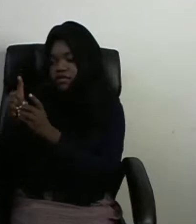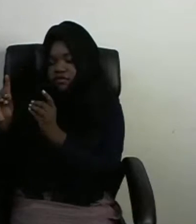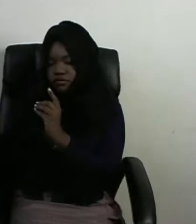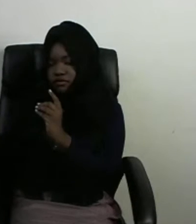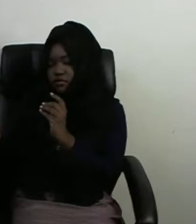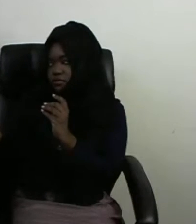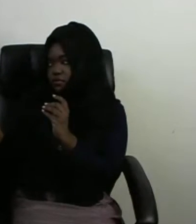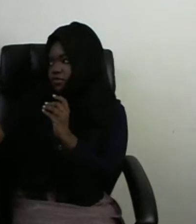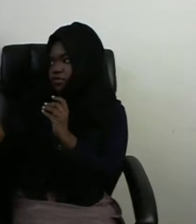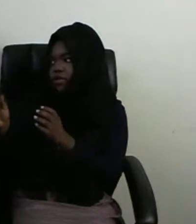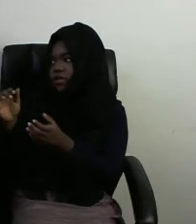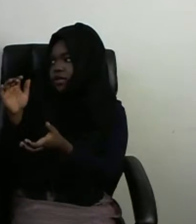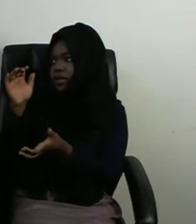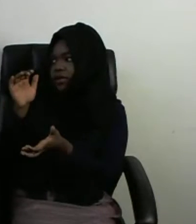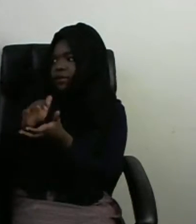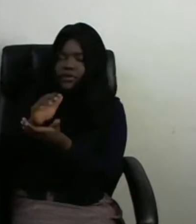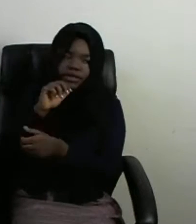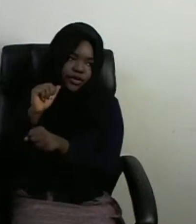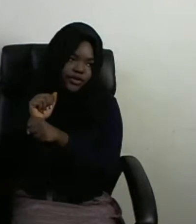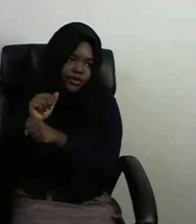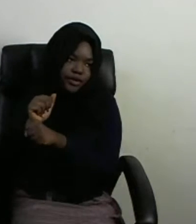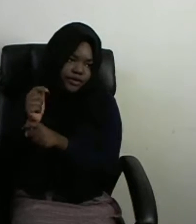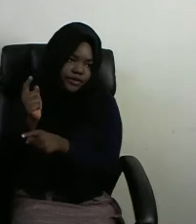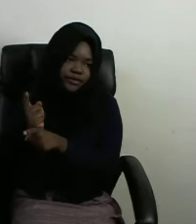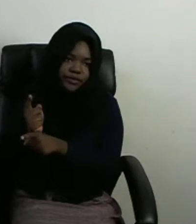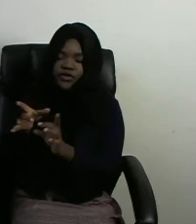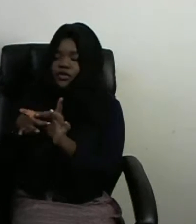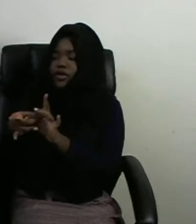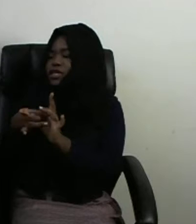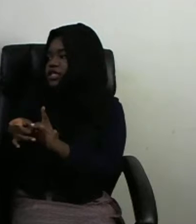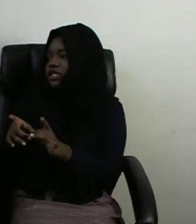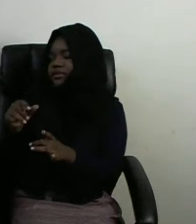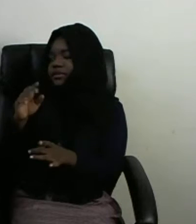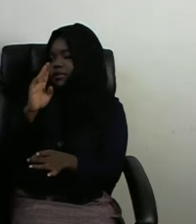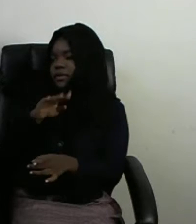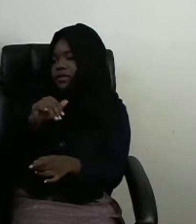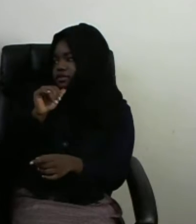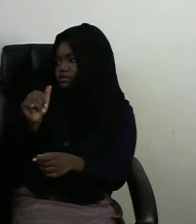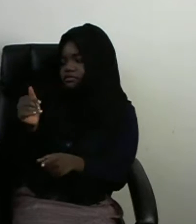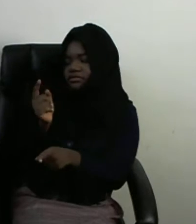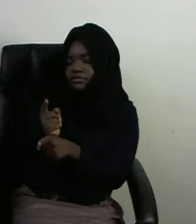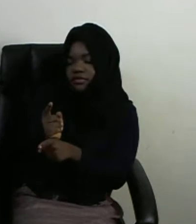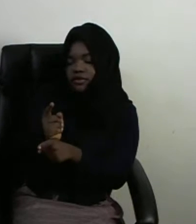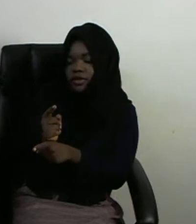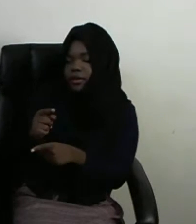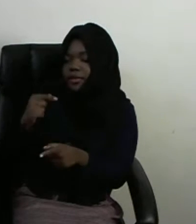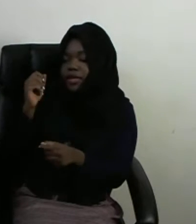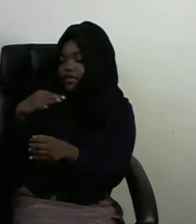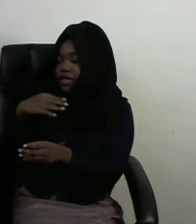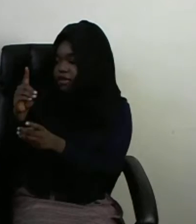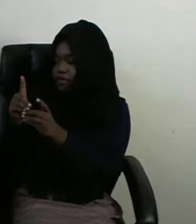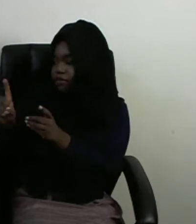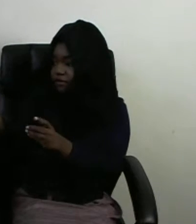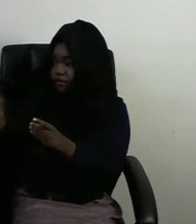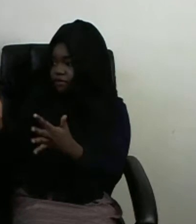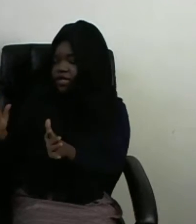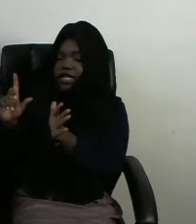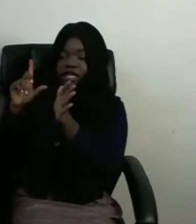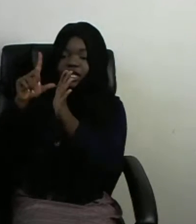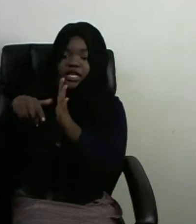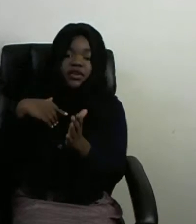her, marriage didn't work, relationship went bad. If I divorce her and